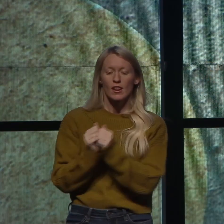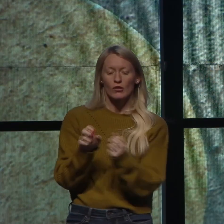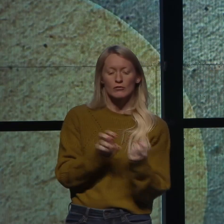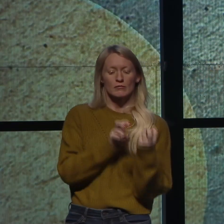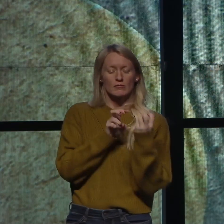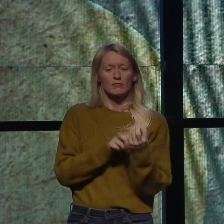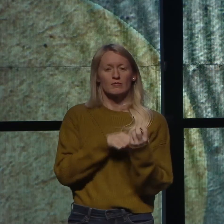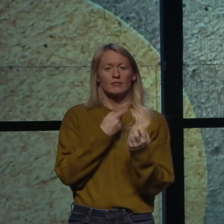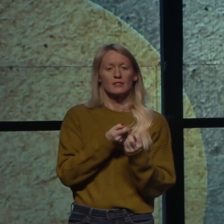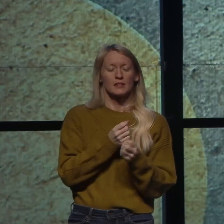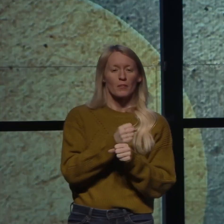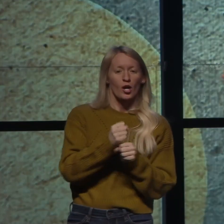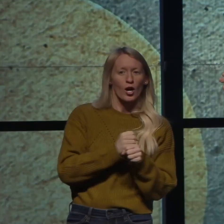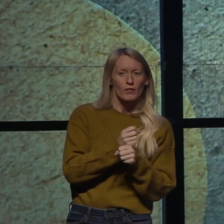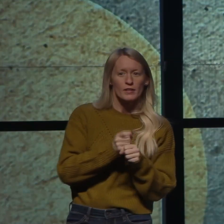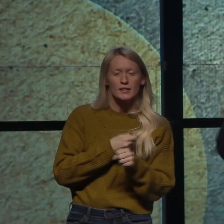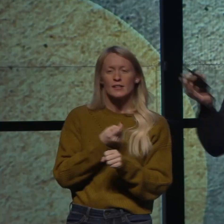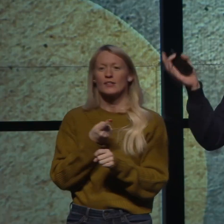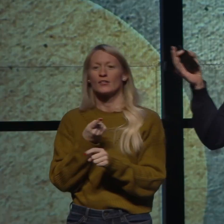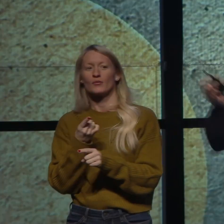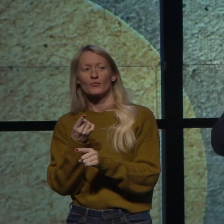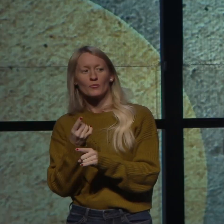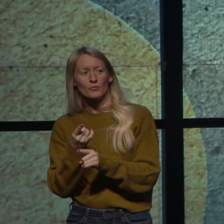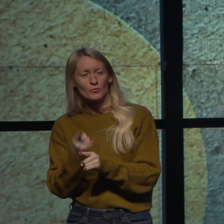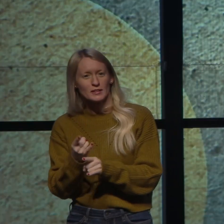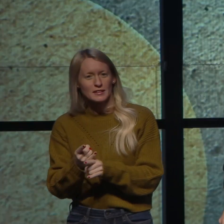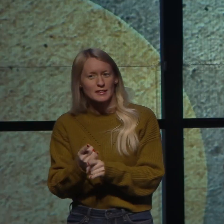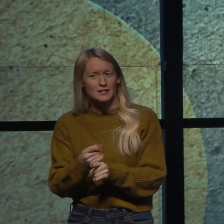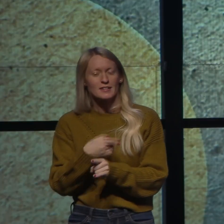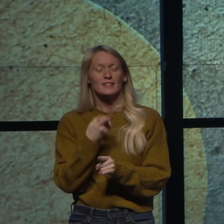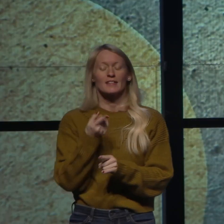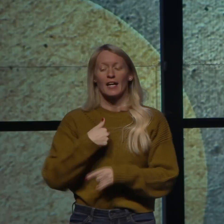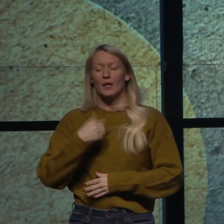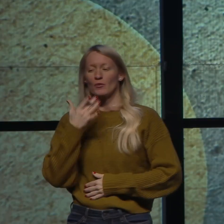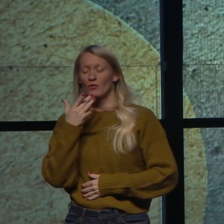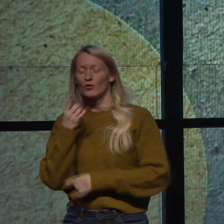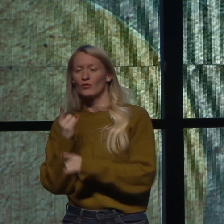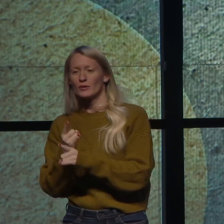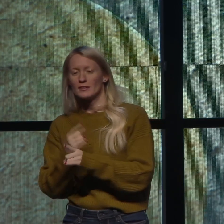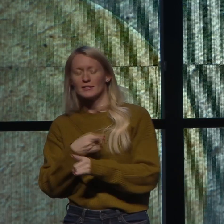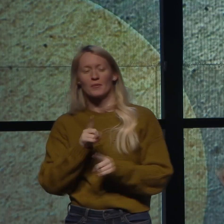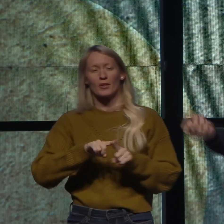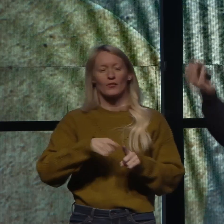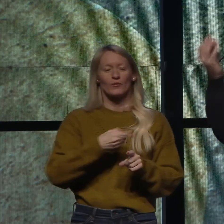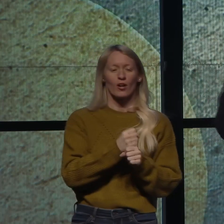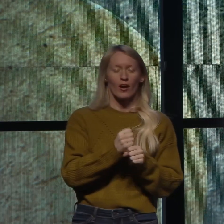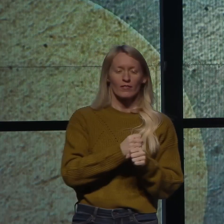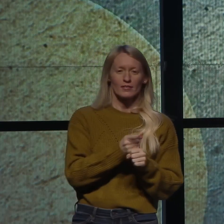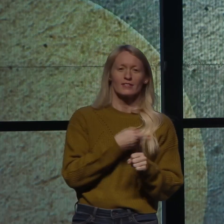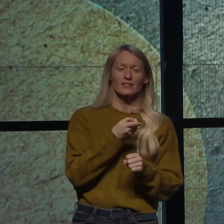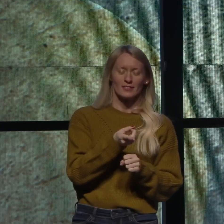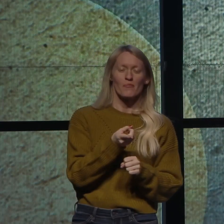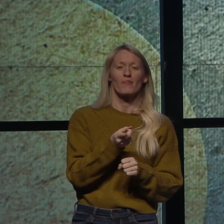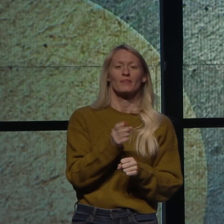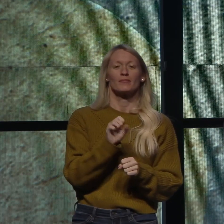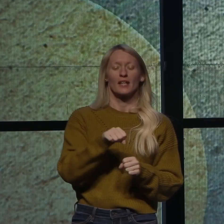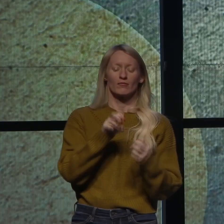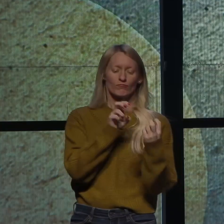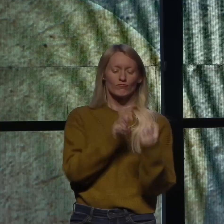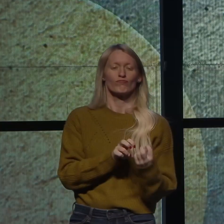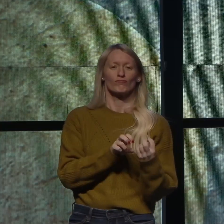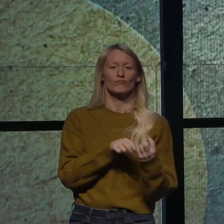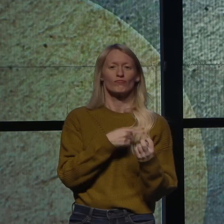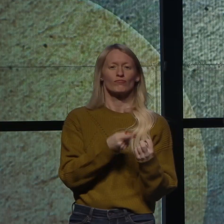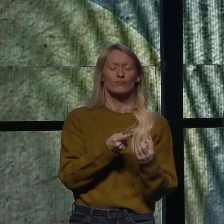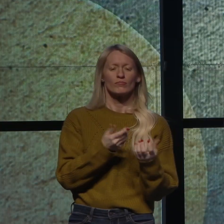whichever. I'd prefer the whiskey, but if you are a coffee person, we could do coffee, whichever. But let's get together. I'd love to hear your story, how